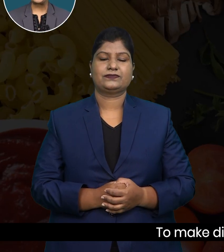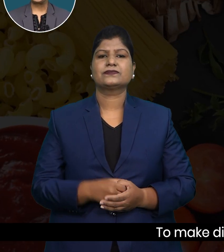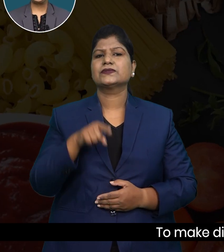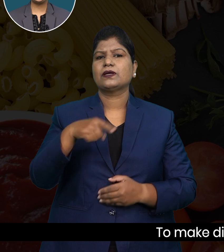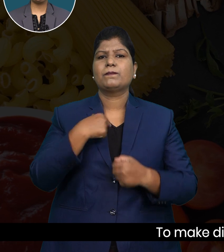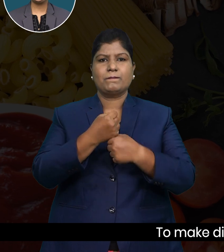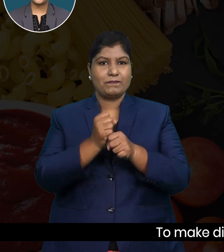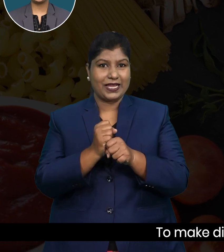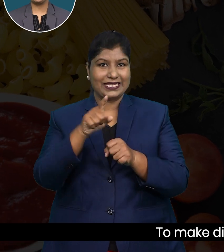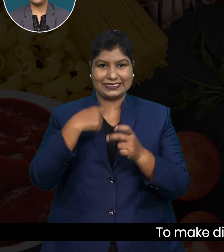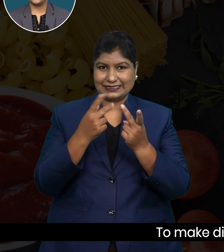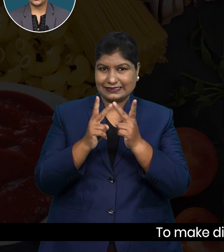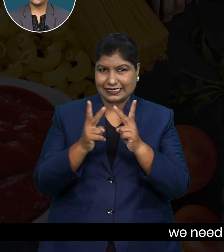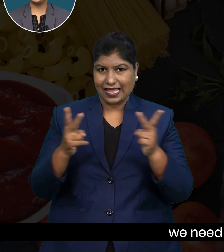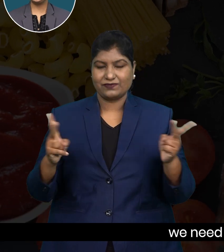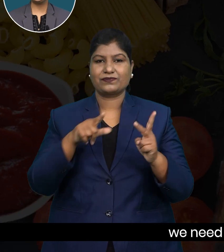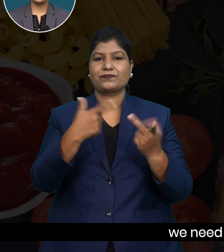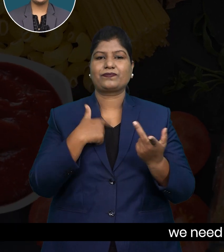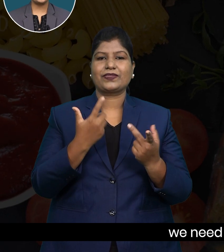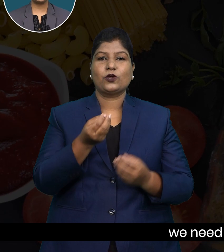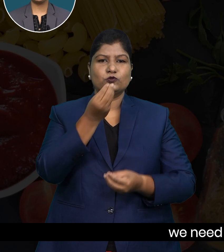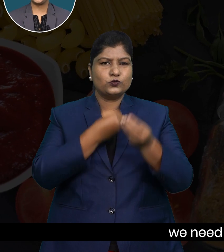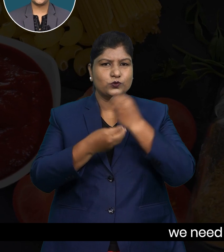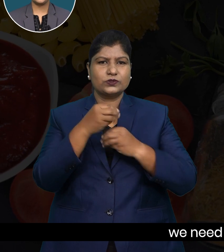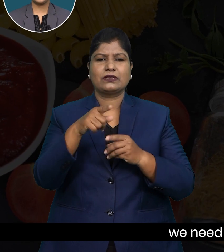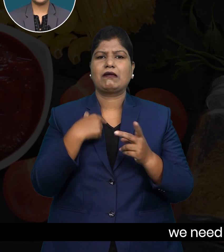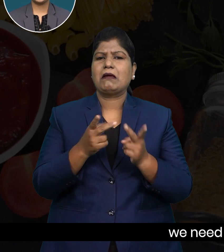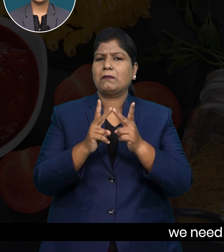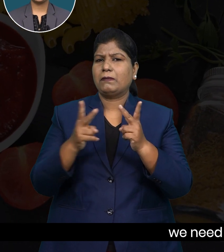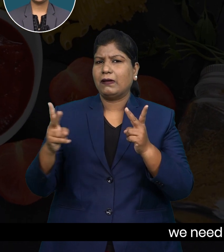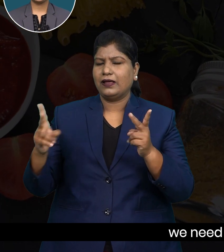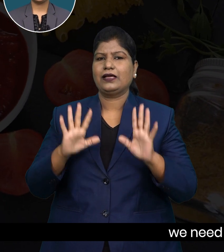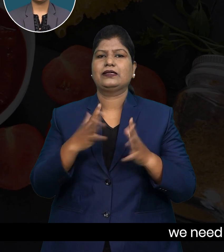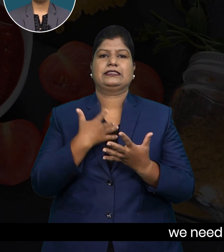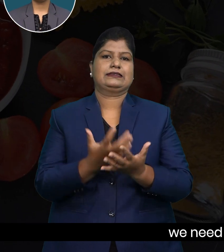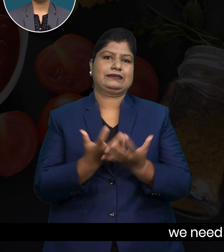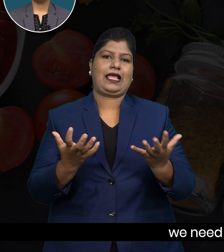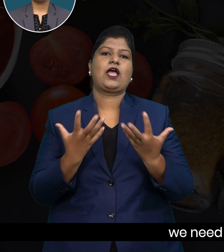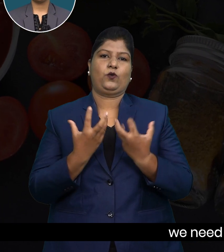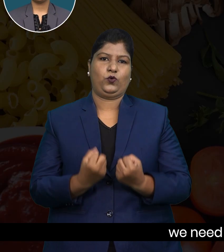To make different kinds of food, we need various materials.